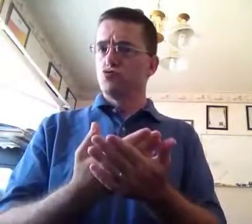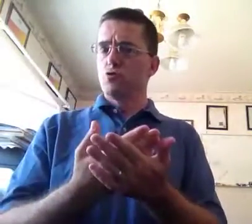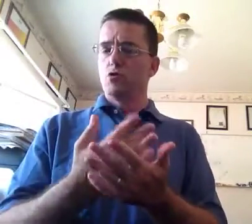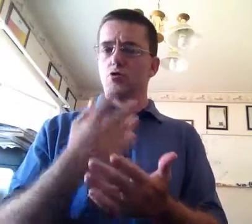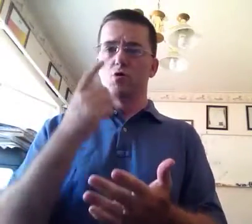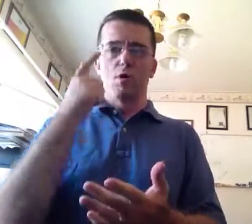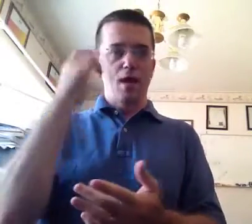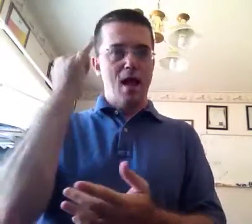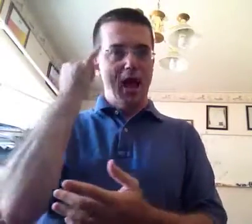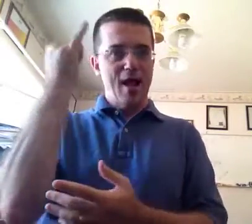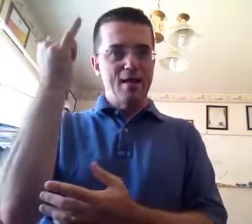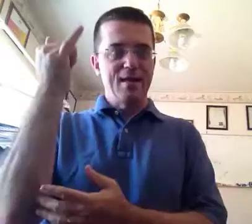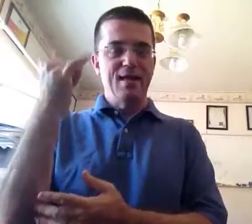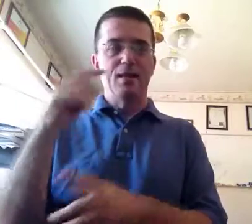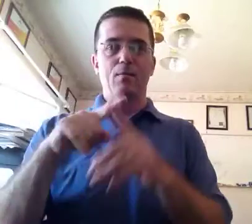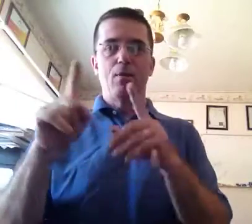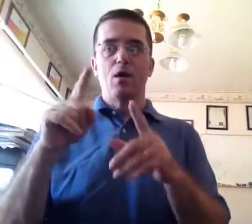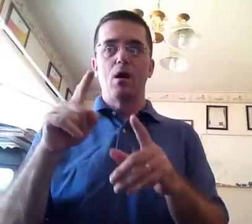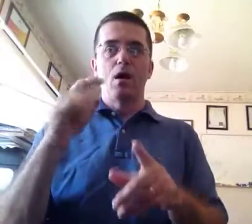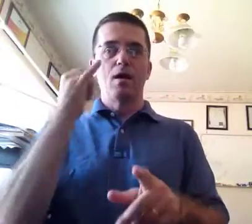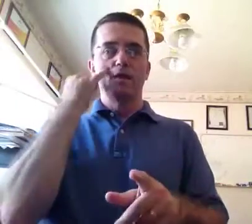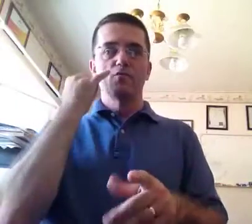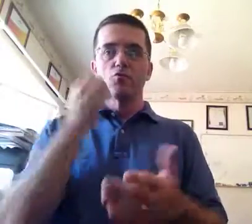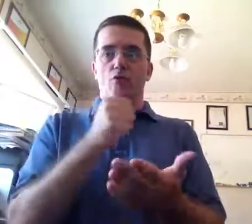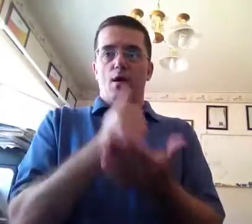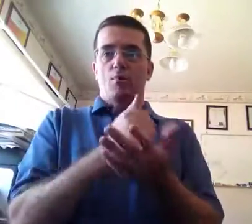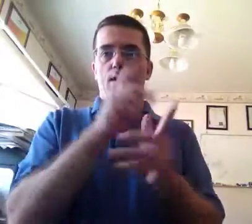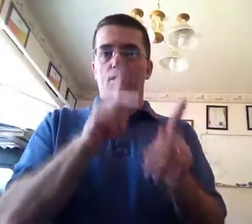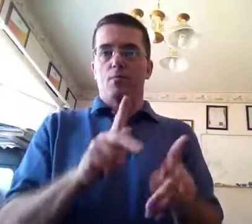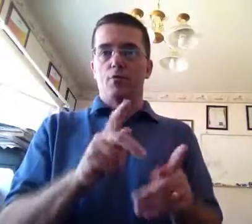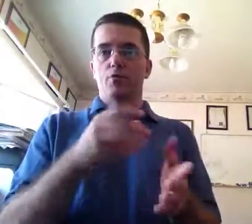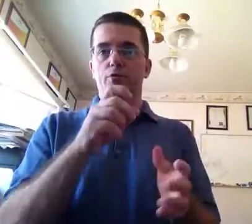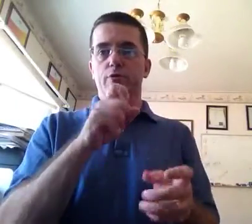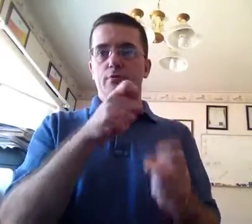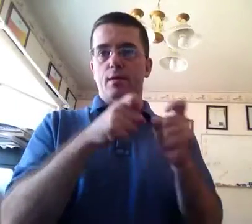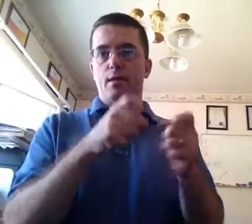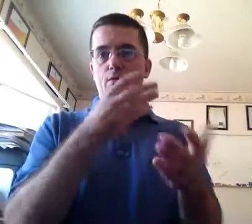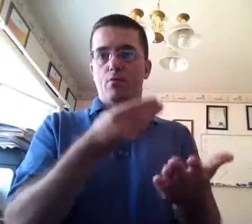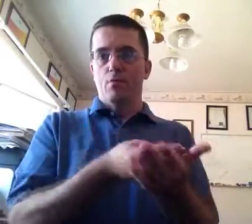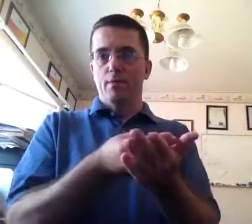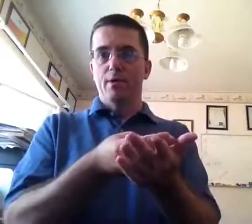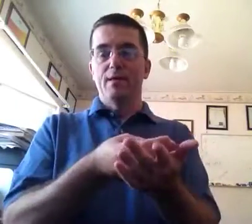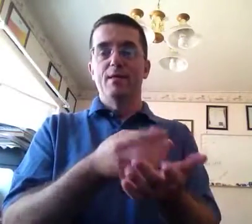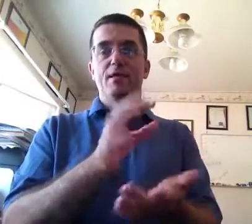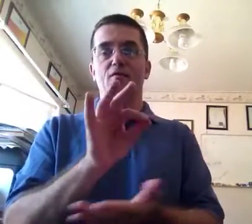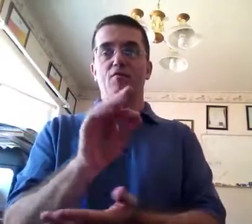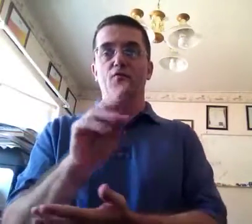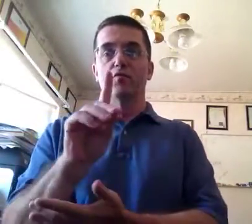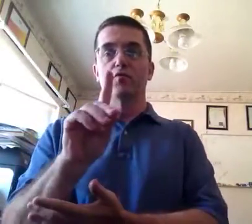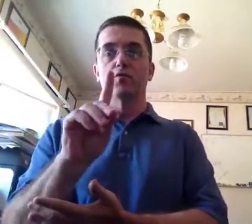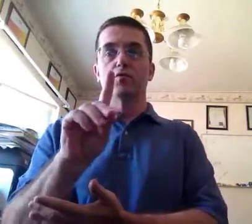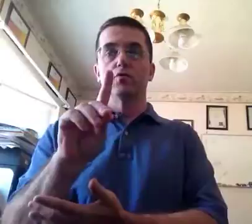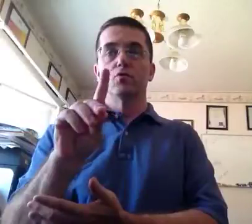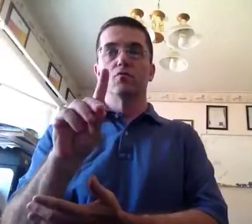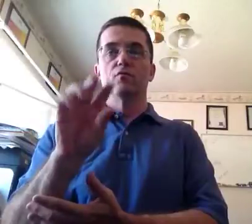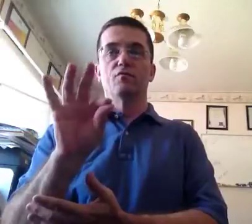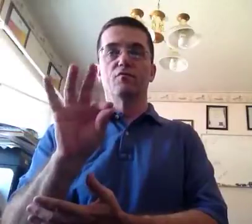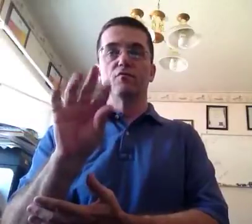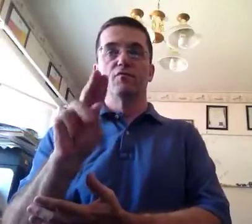but where you're acting as a fiduciary for someone, and your decision as a fiduciary for them is to give you